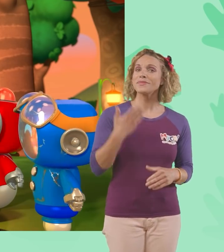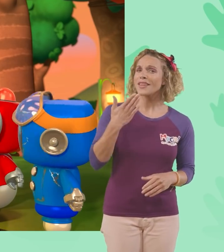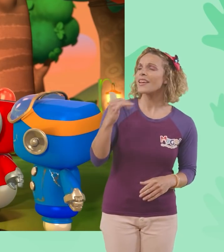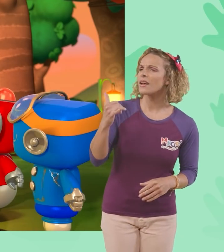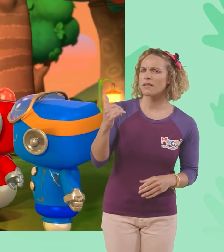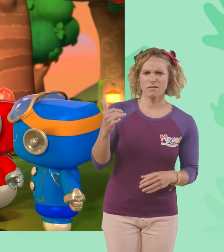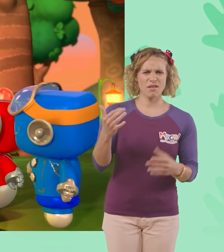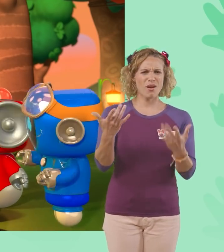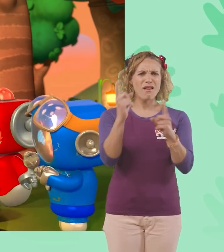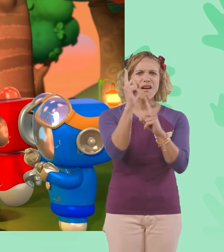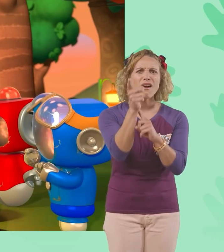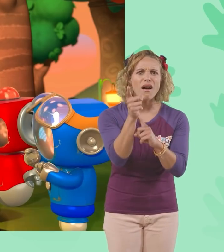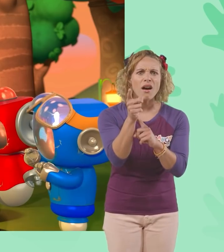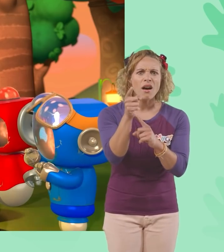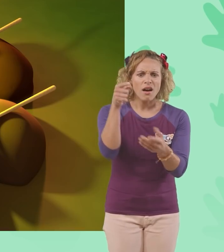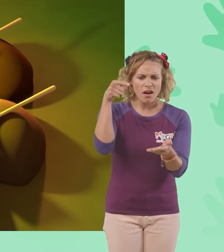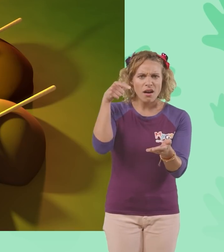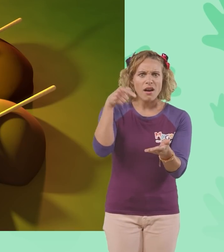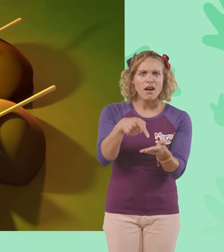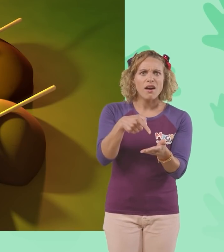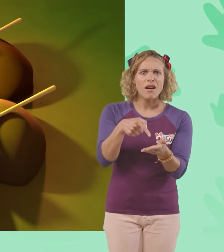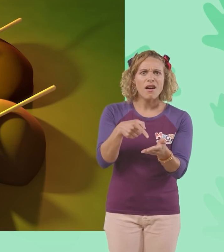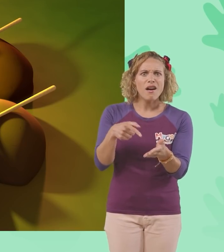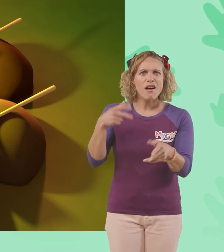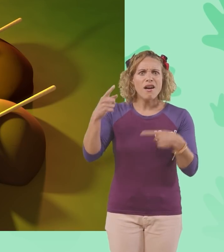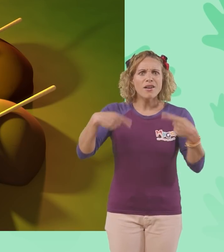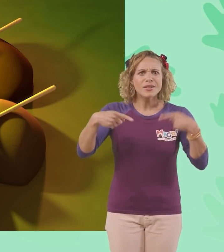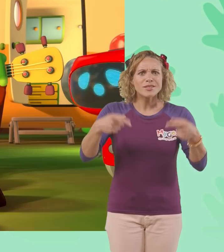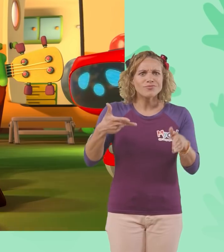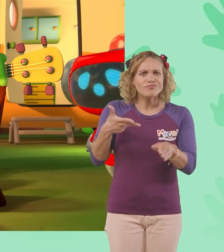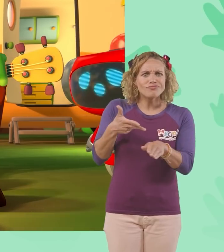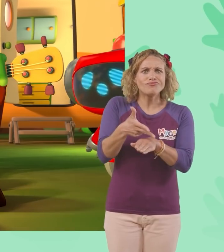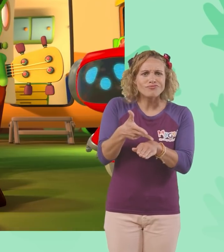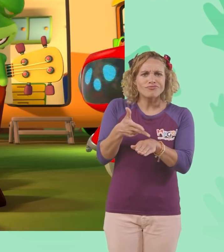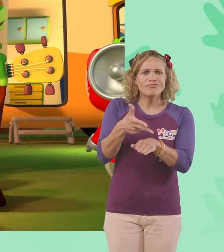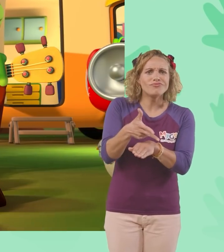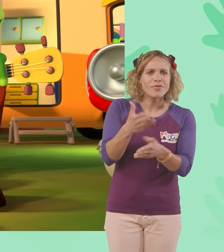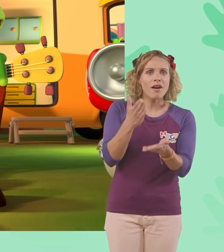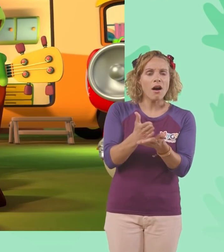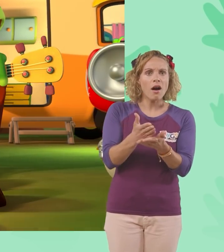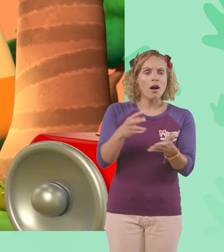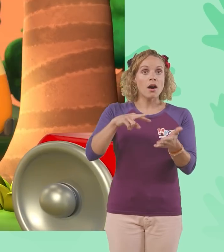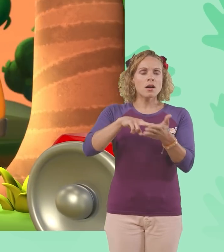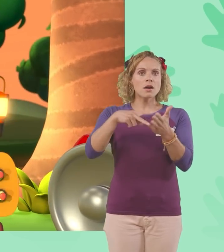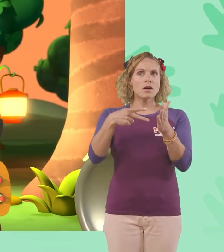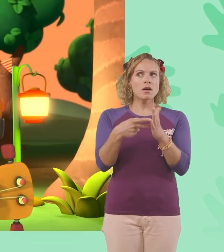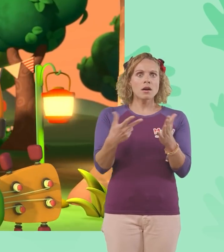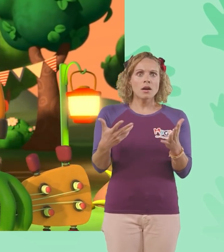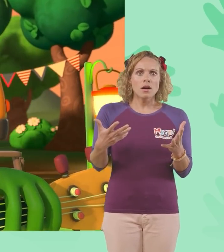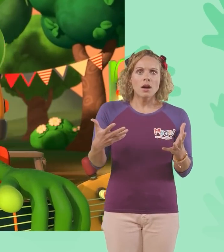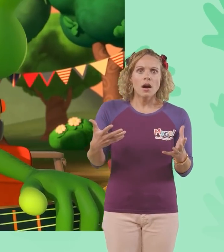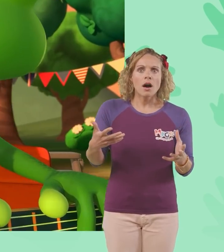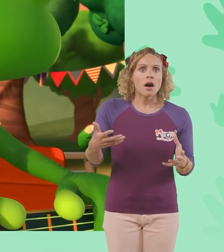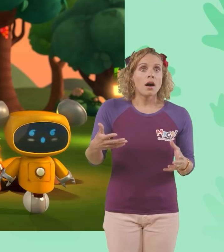Thank you, Yep. Wait a moment. These are the wheel stops, which means...